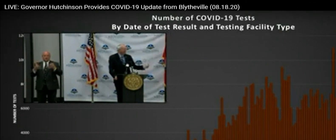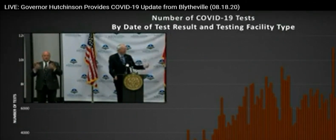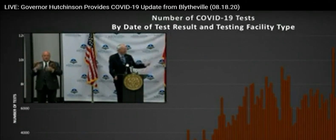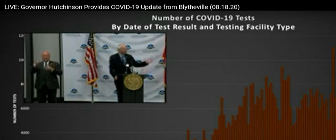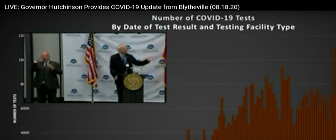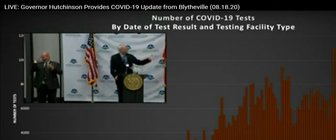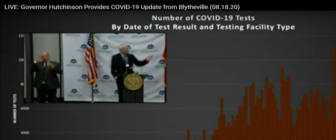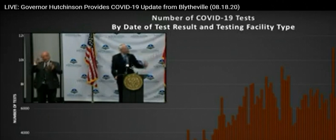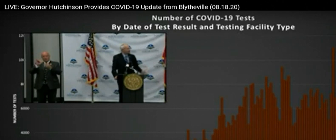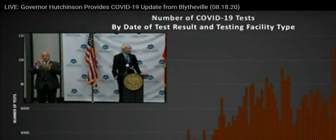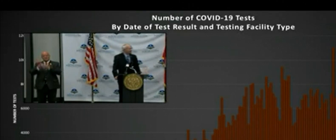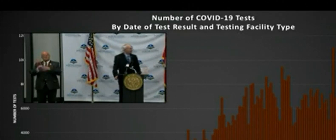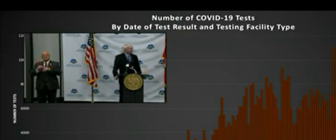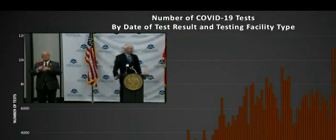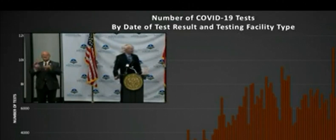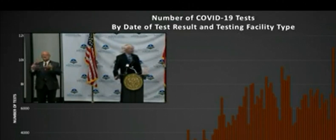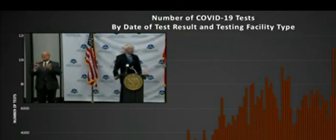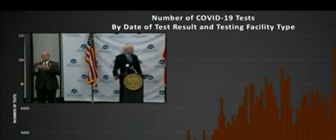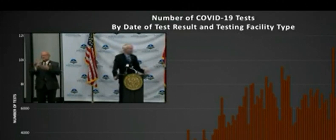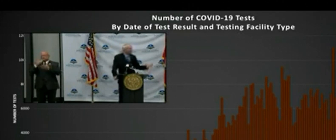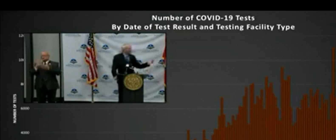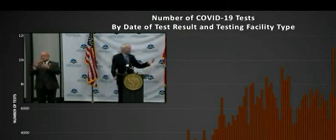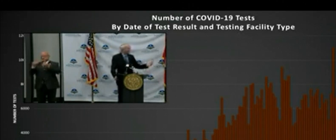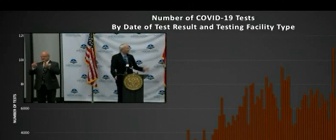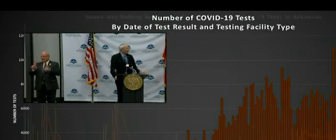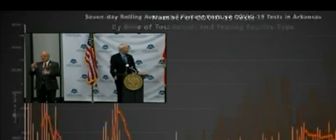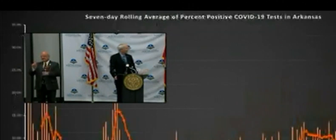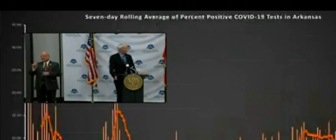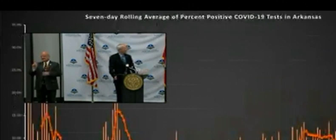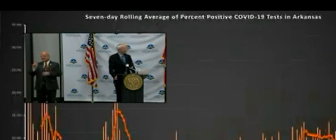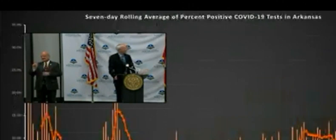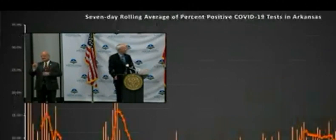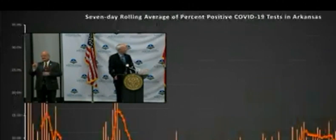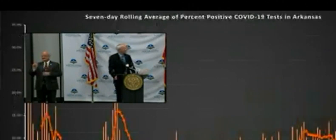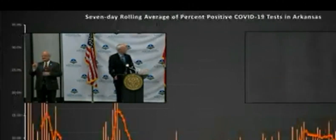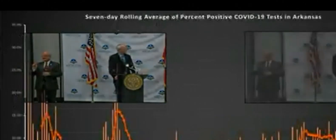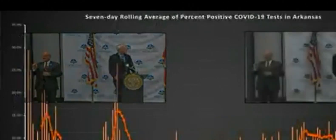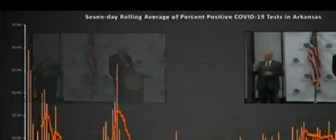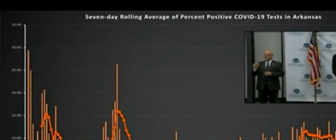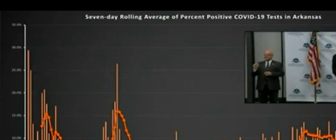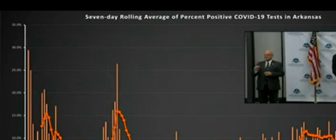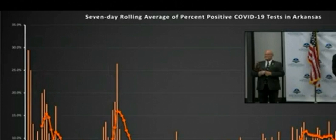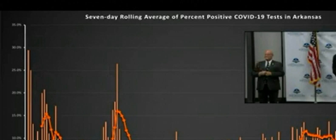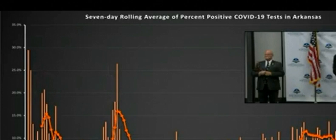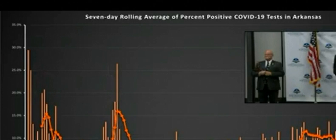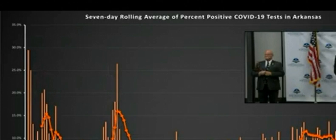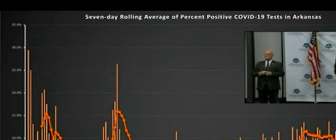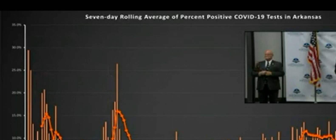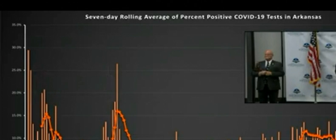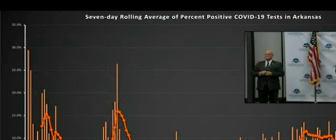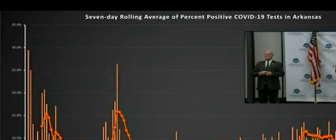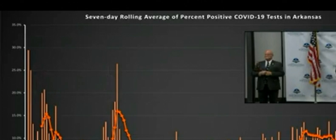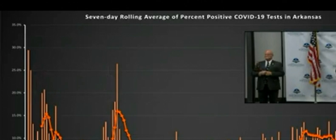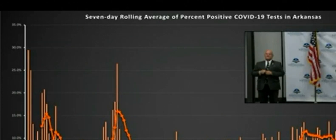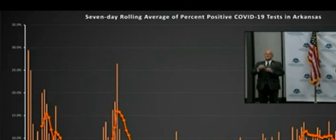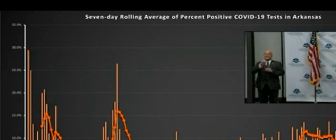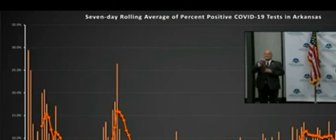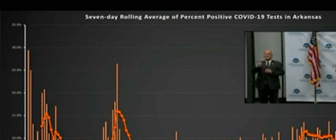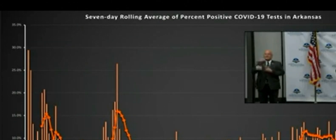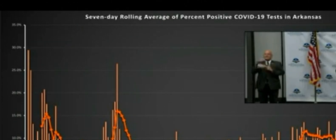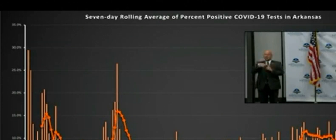and we're hopeful of that, but that's a fairly good testing day. And then the percent